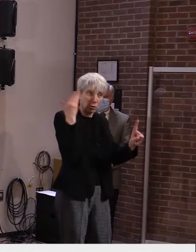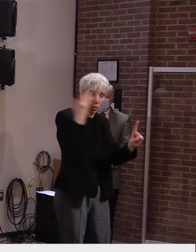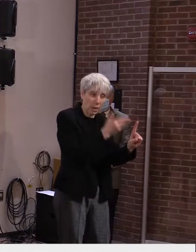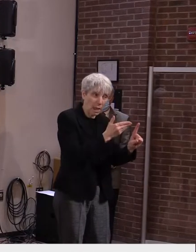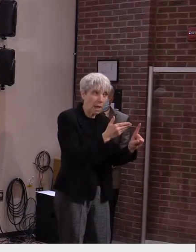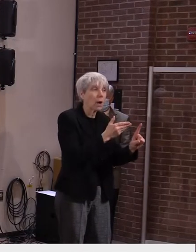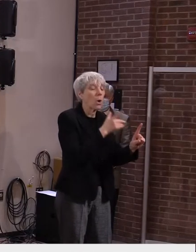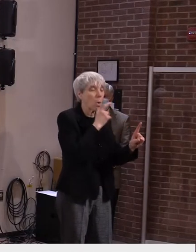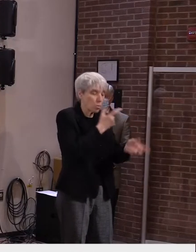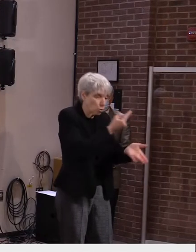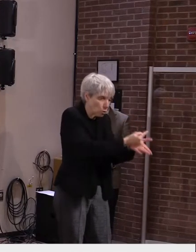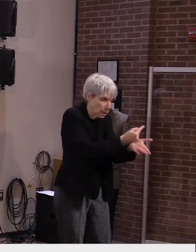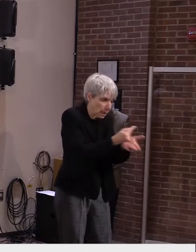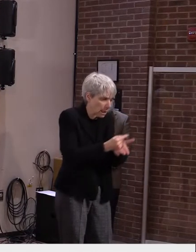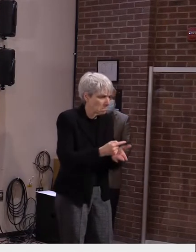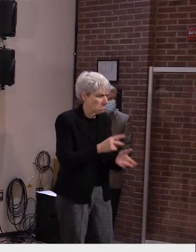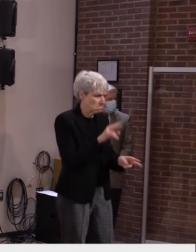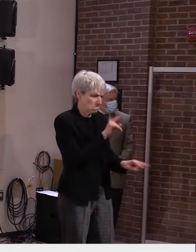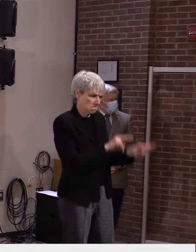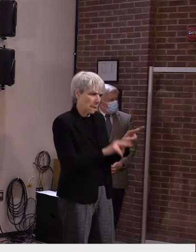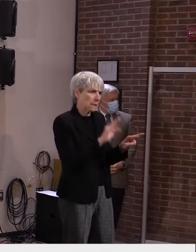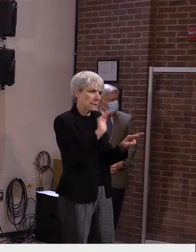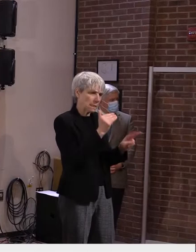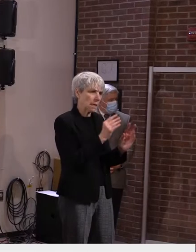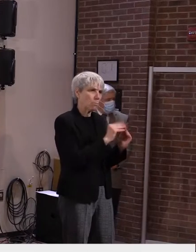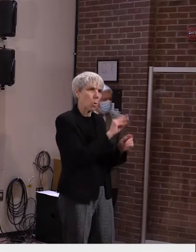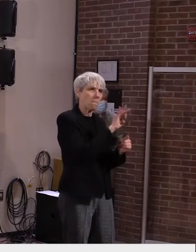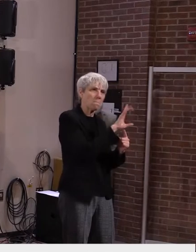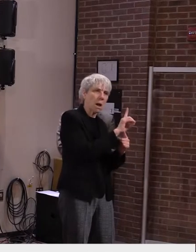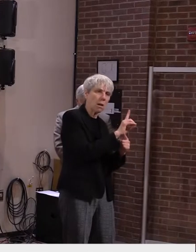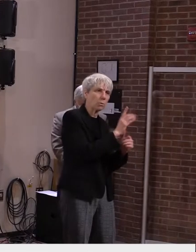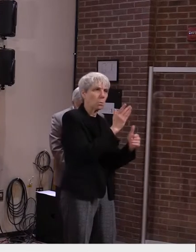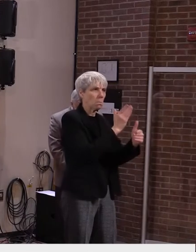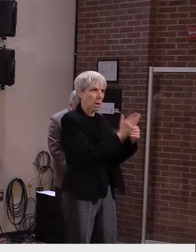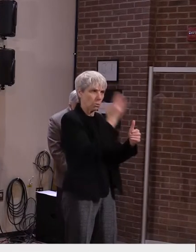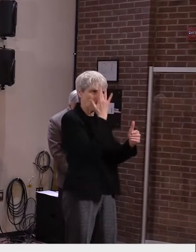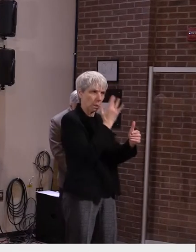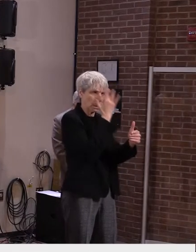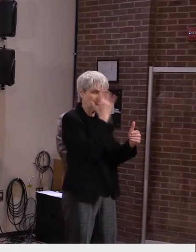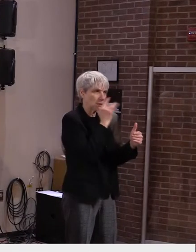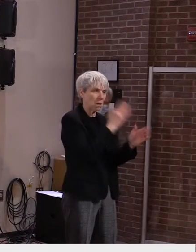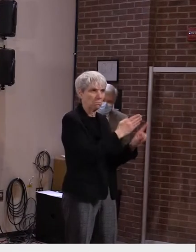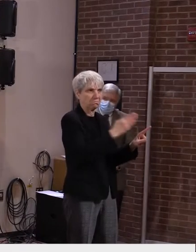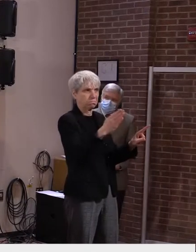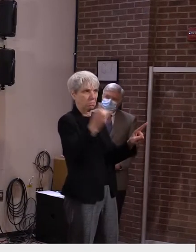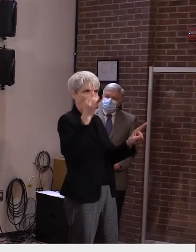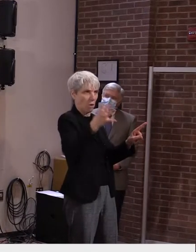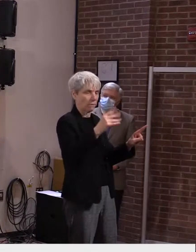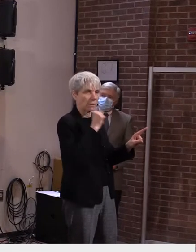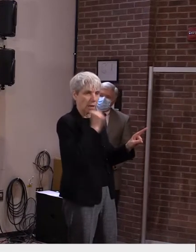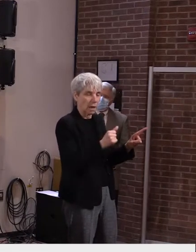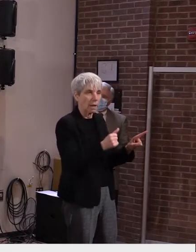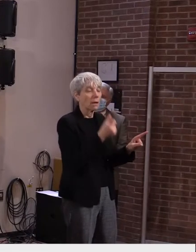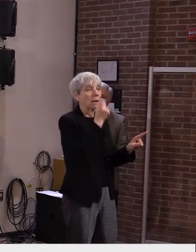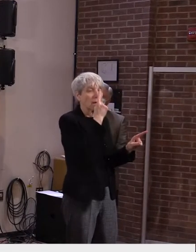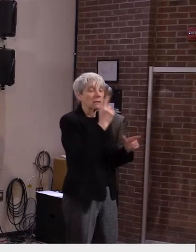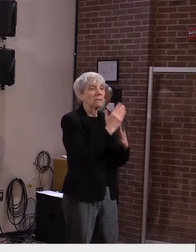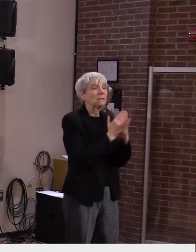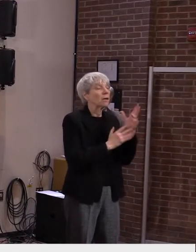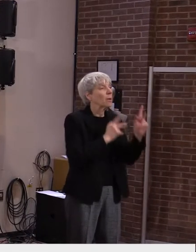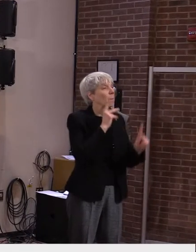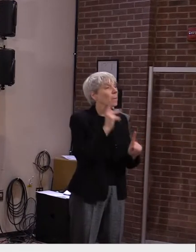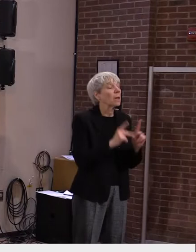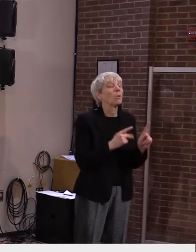that there was more mild to moderate illness and that some people had a presentation with just